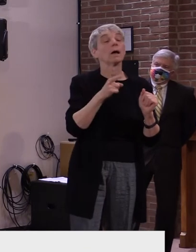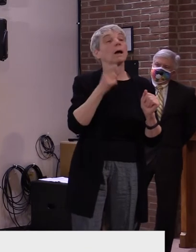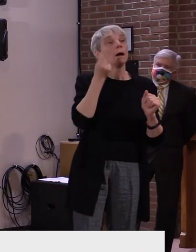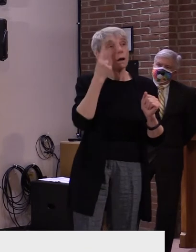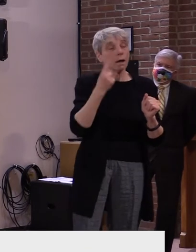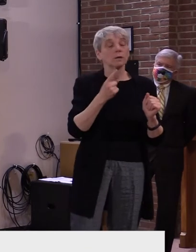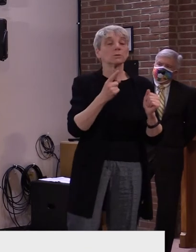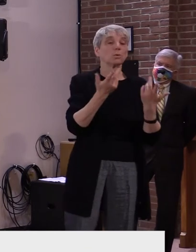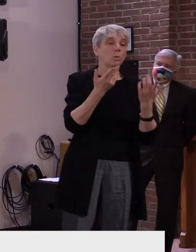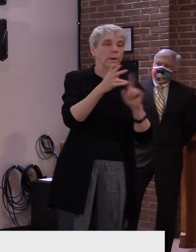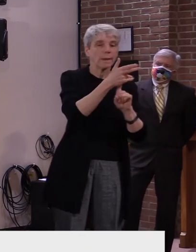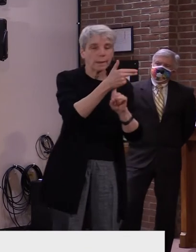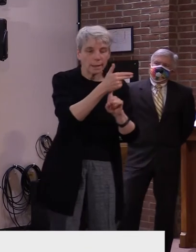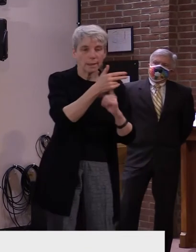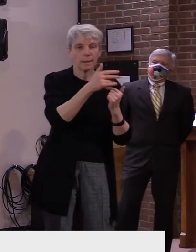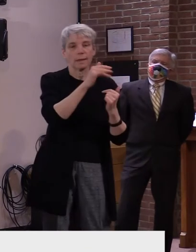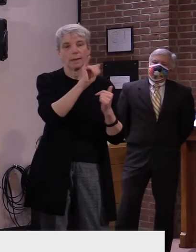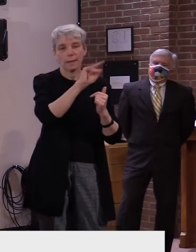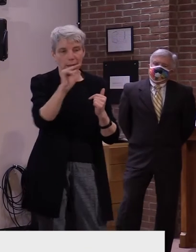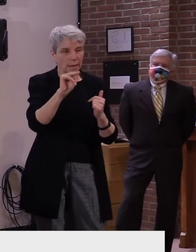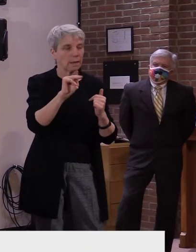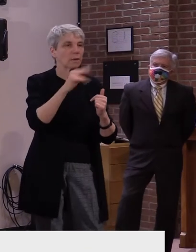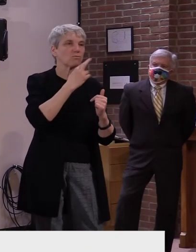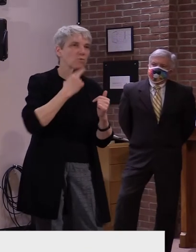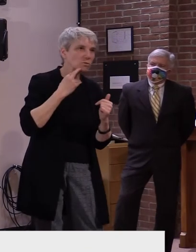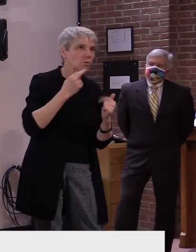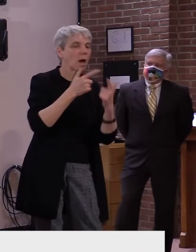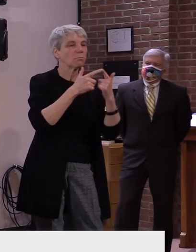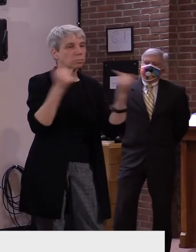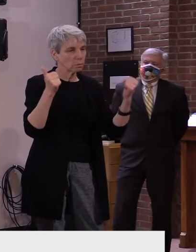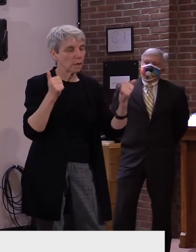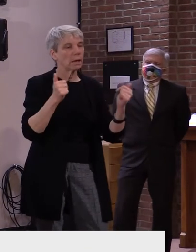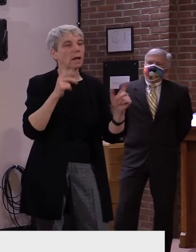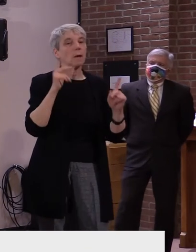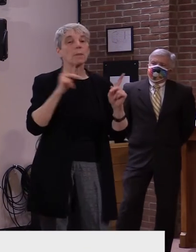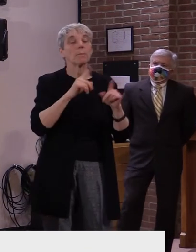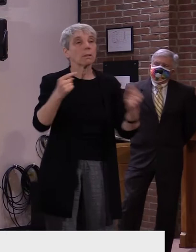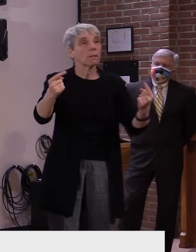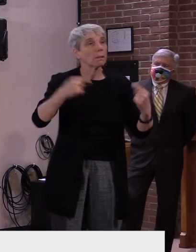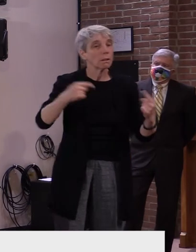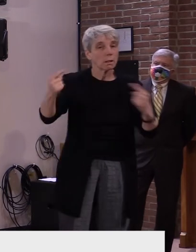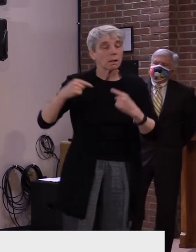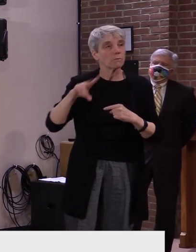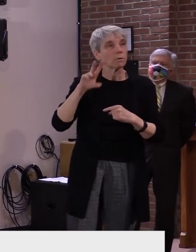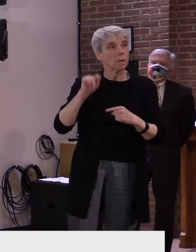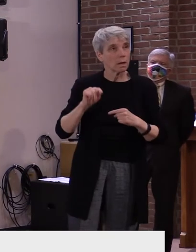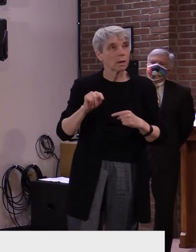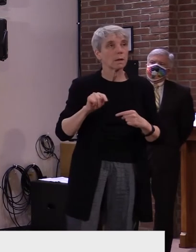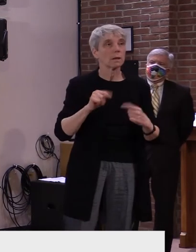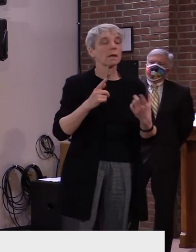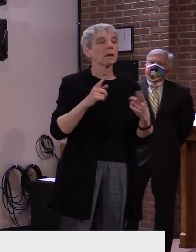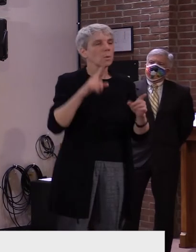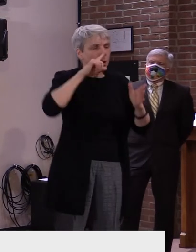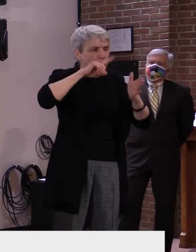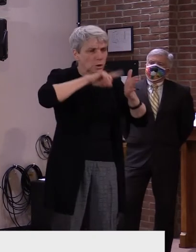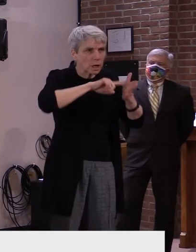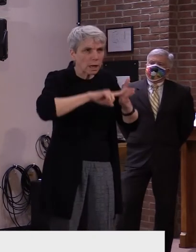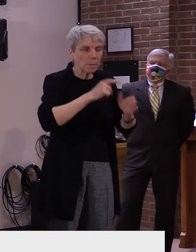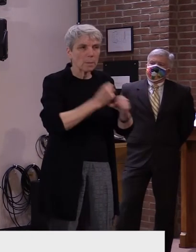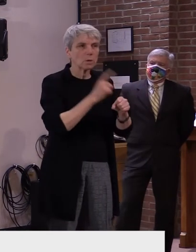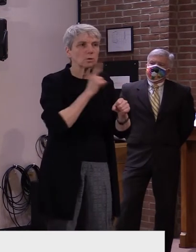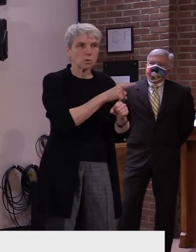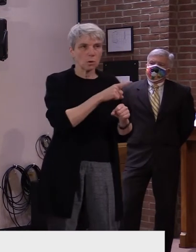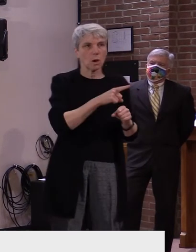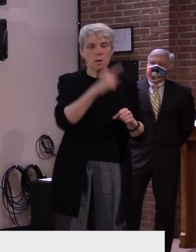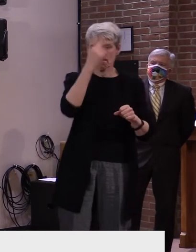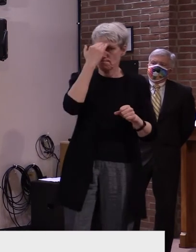compliance with statewide quarantine requirements temporarily reside lodging facilities essentially and places where people